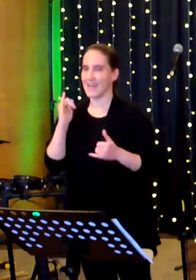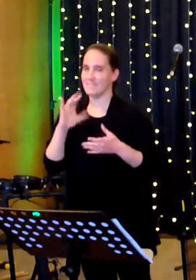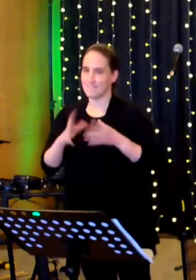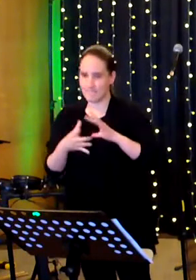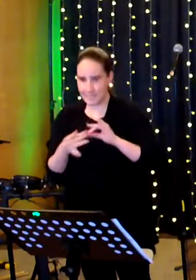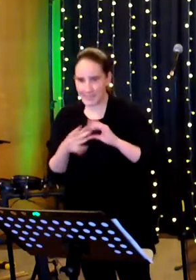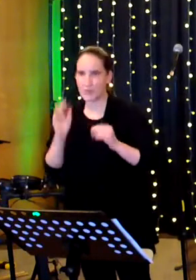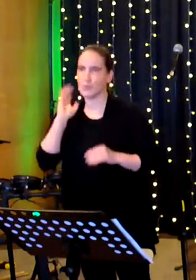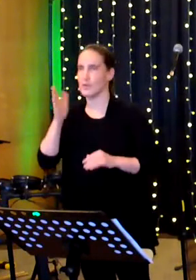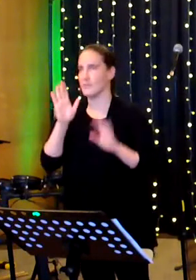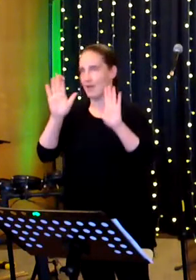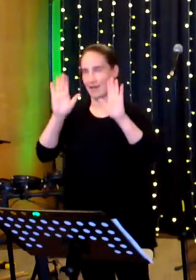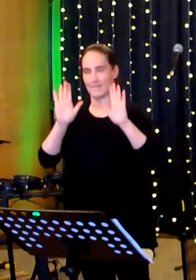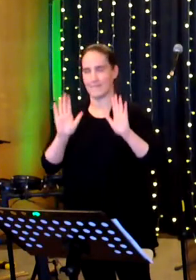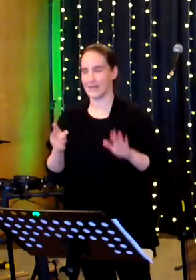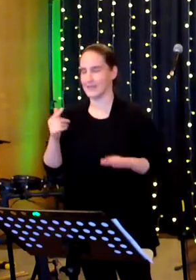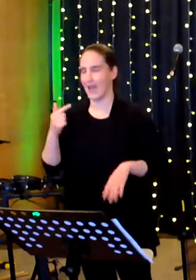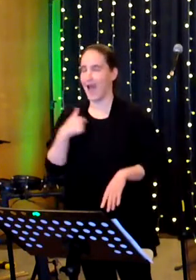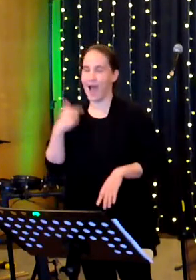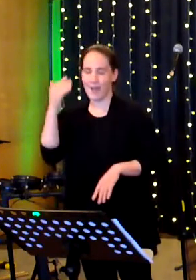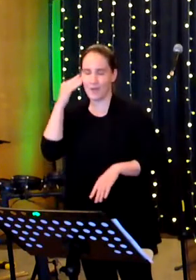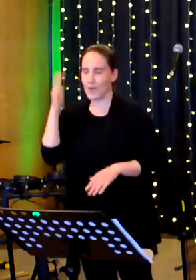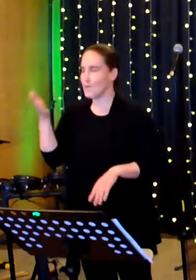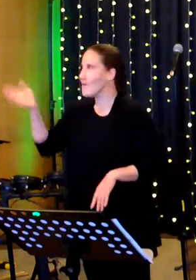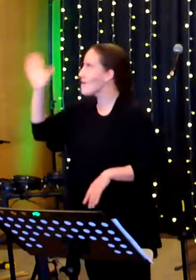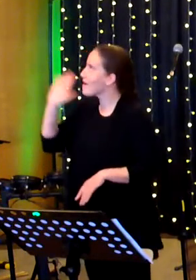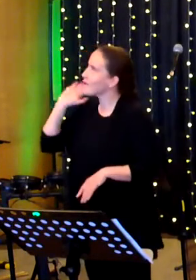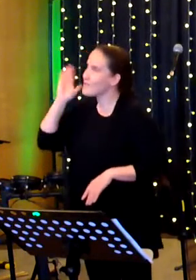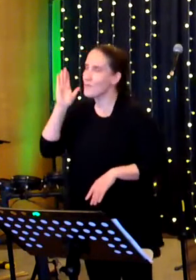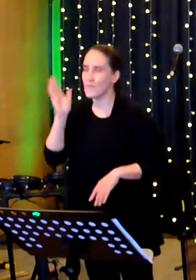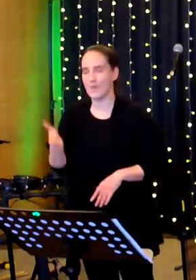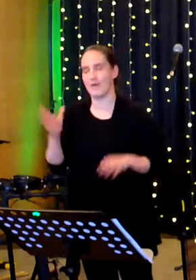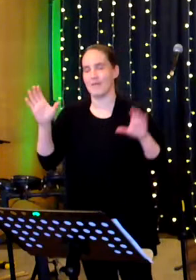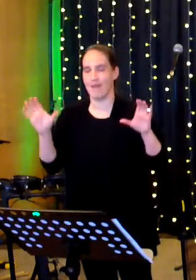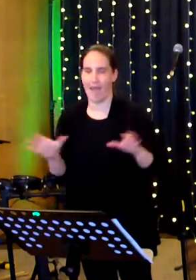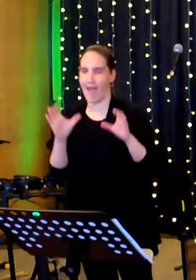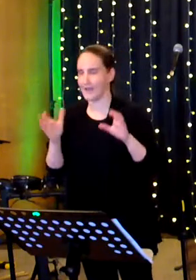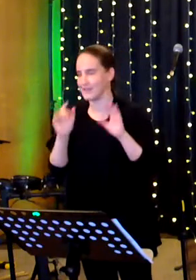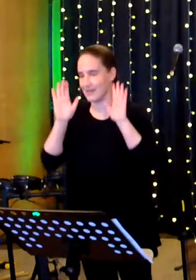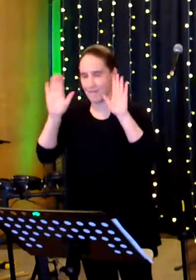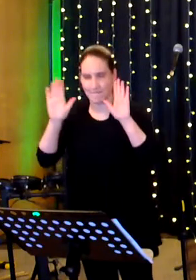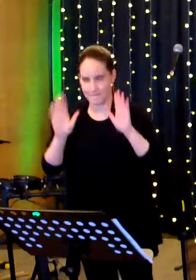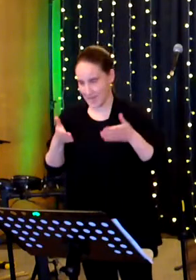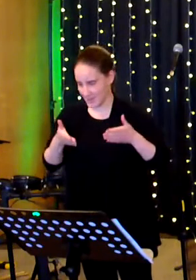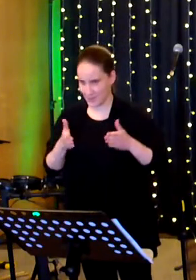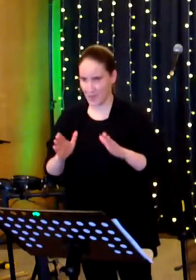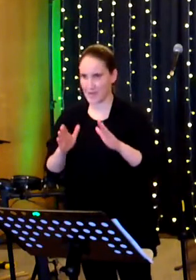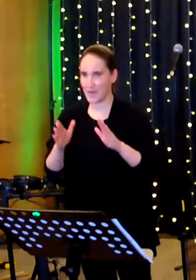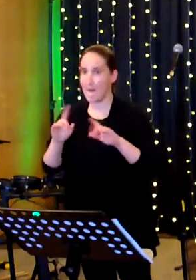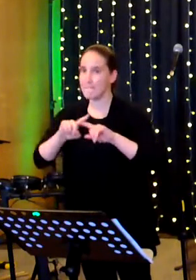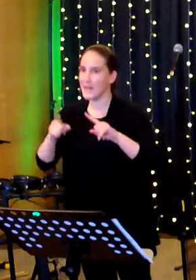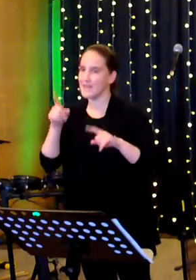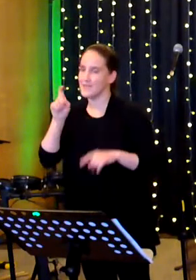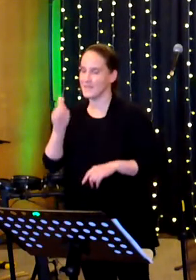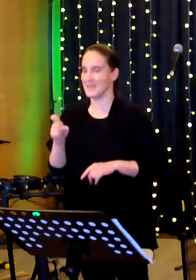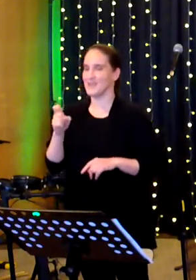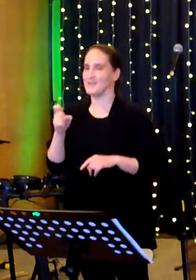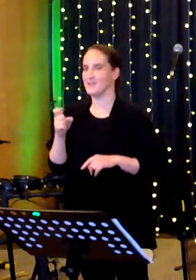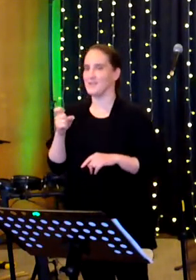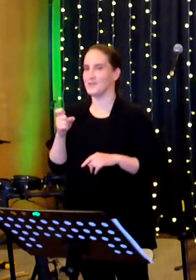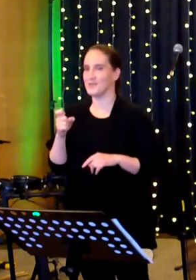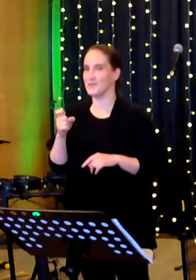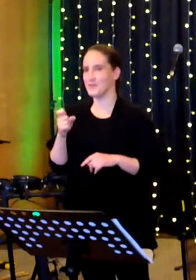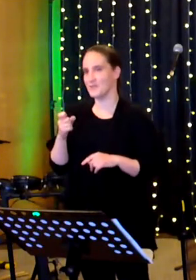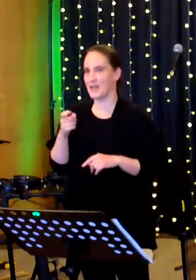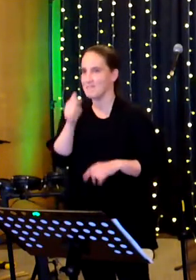is going to do some miraculous things. But he's also right that you got to stick with me, because there's some crazy stuff that we're going to talk about today.